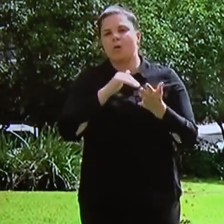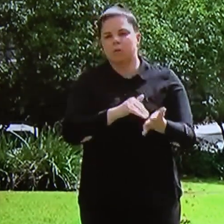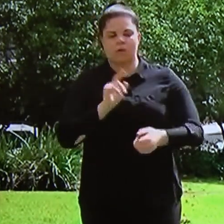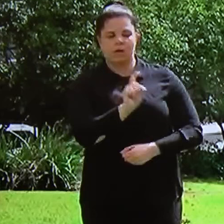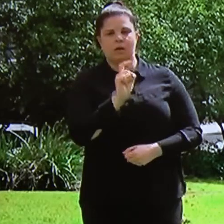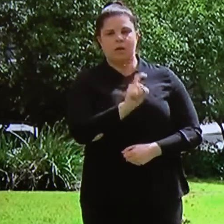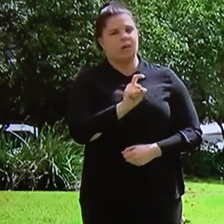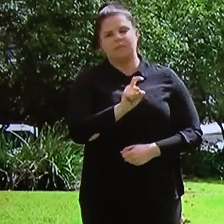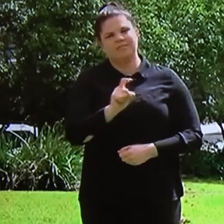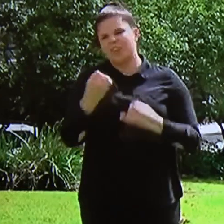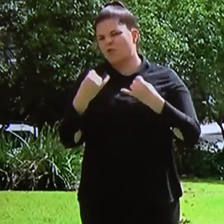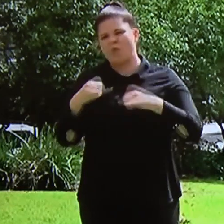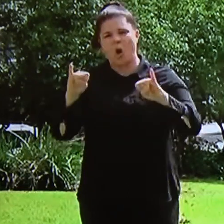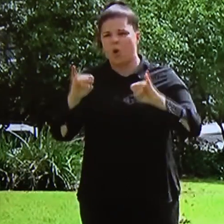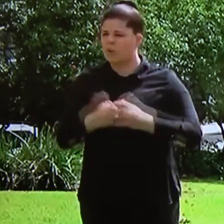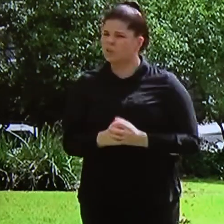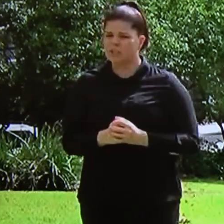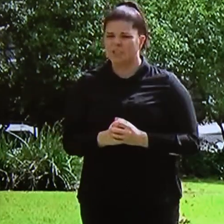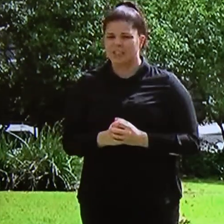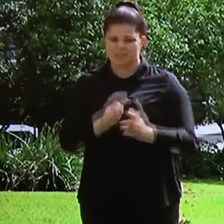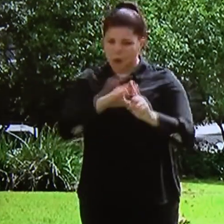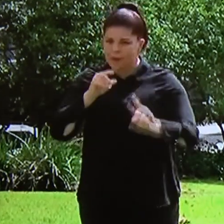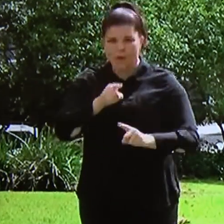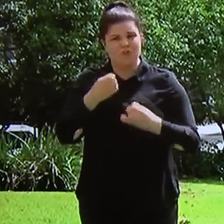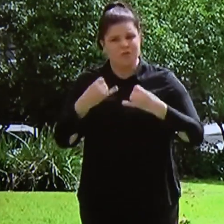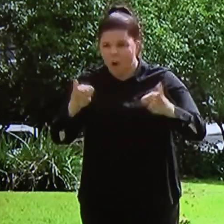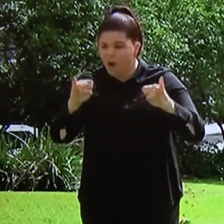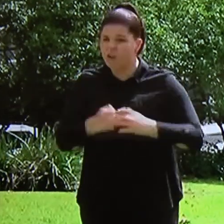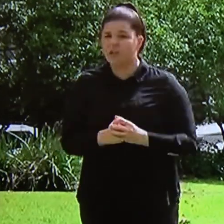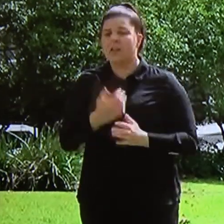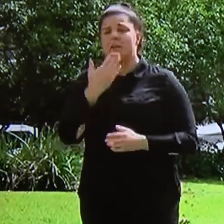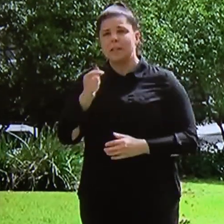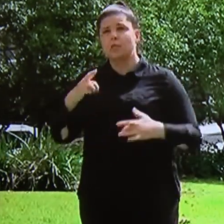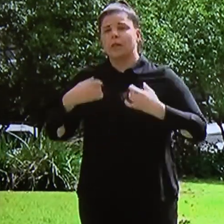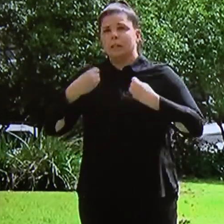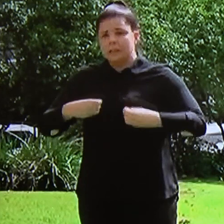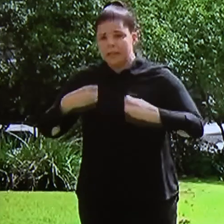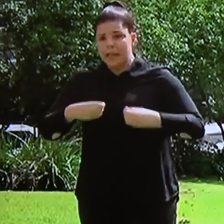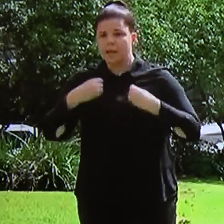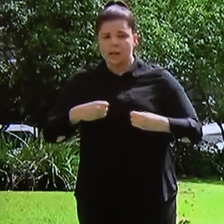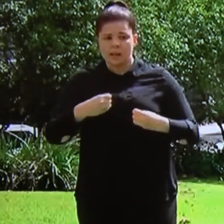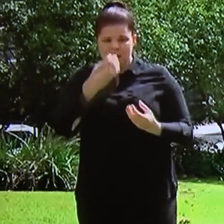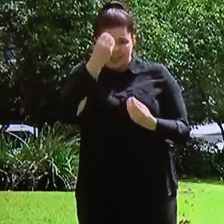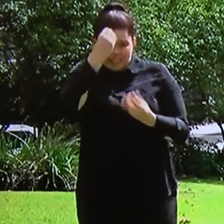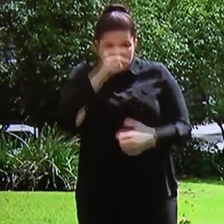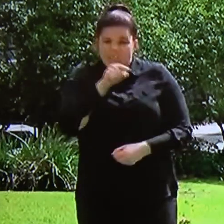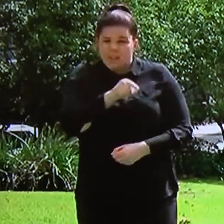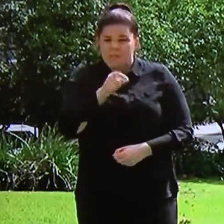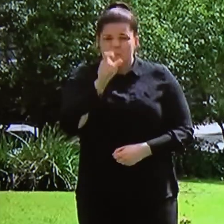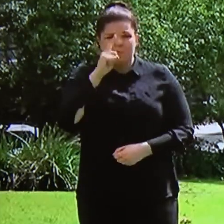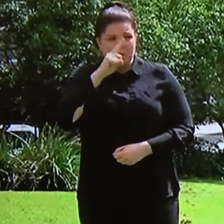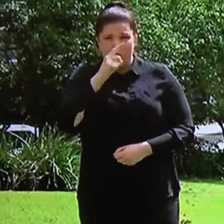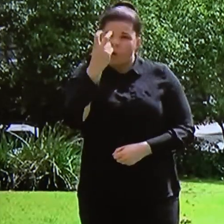thing, and the message for all of us is, don't go to work. If you're feeling sick and you're working in an aged care facility, you're working with some of the most vulnerable people in our